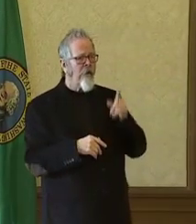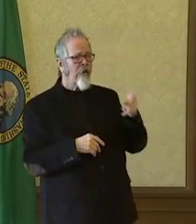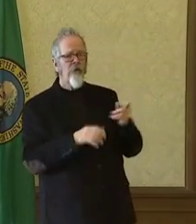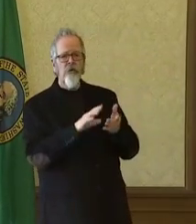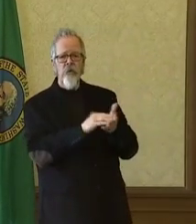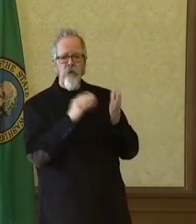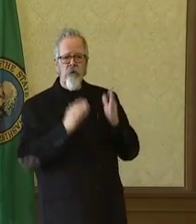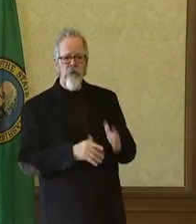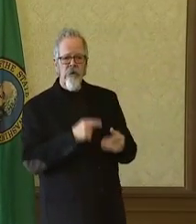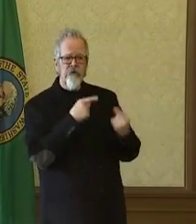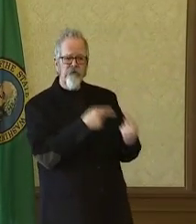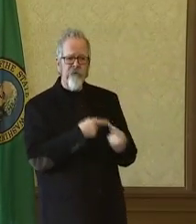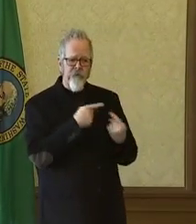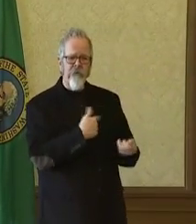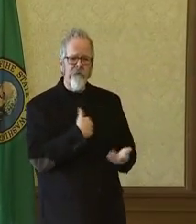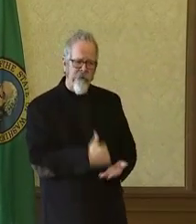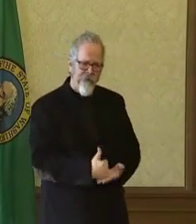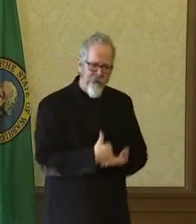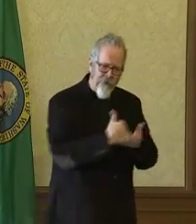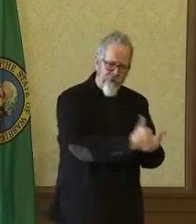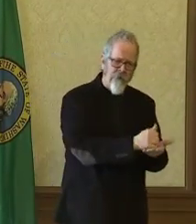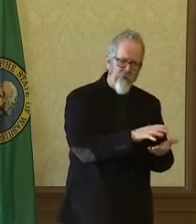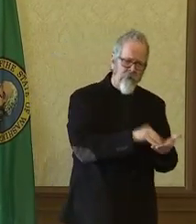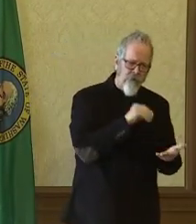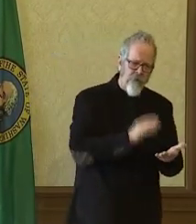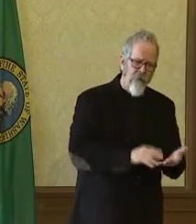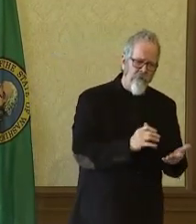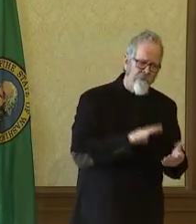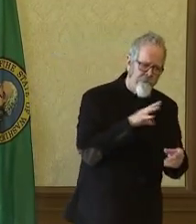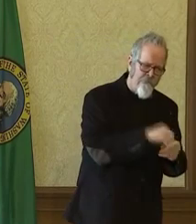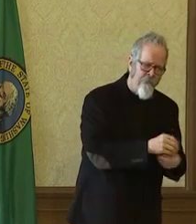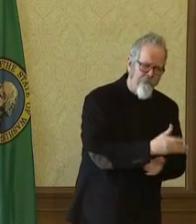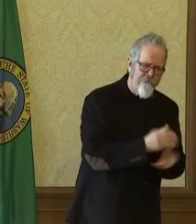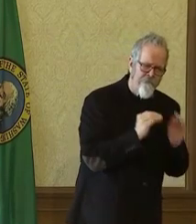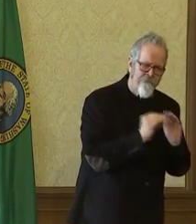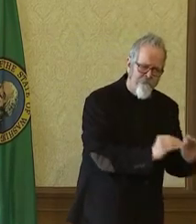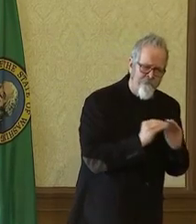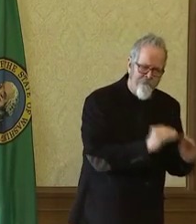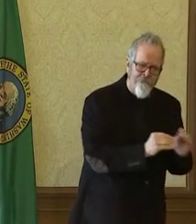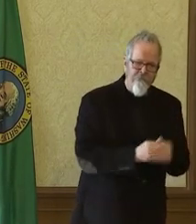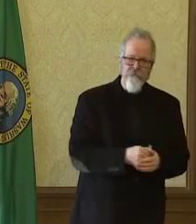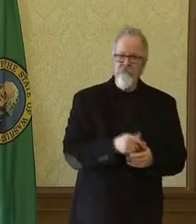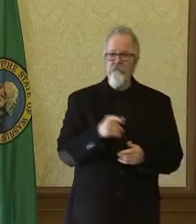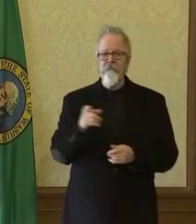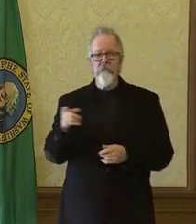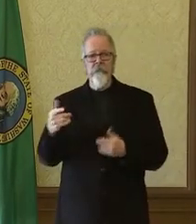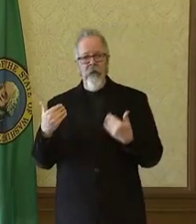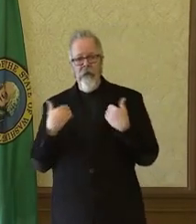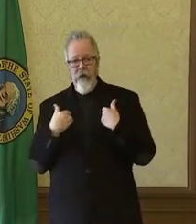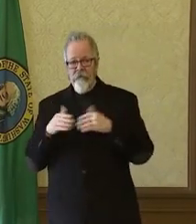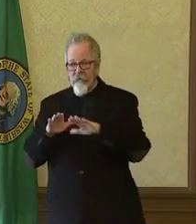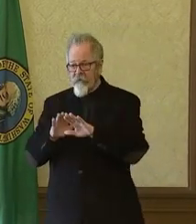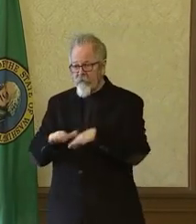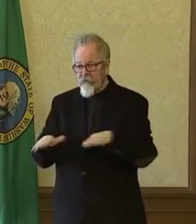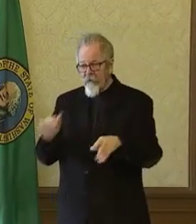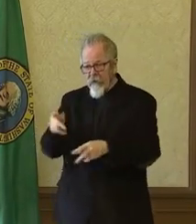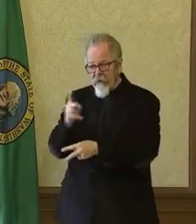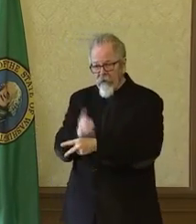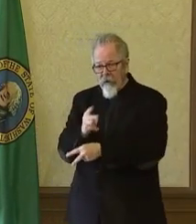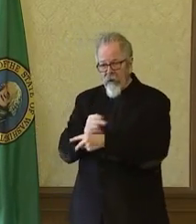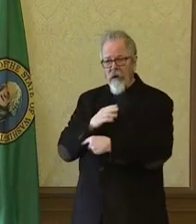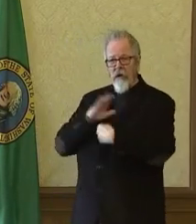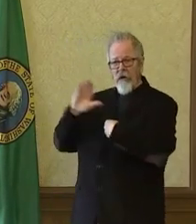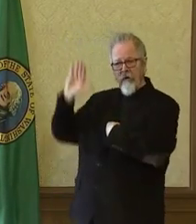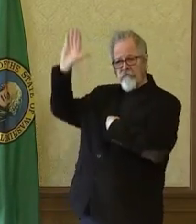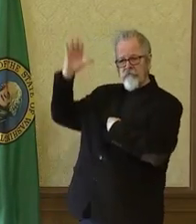school, helping with childcare, with hard-working parents that are telecommuting. All of these